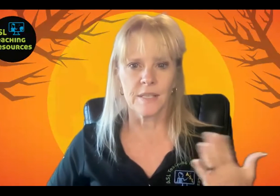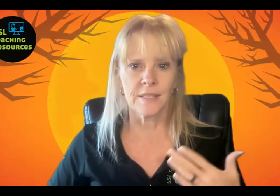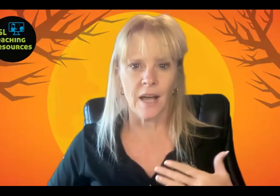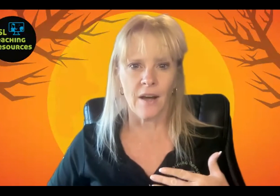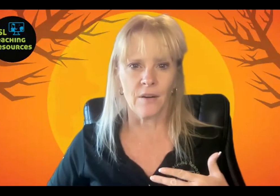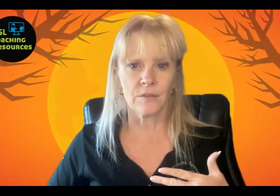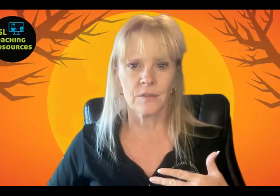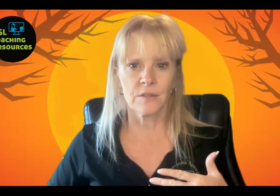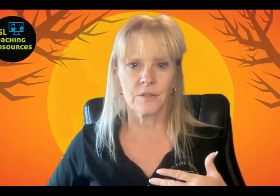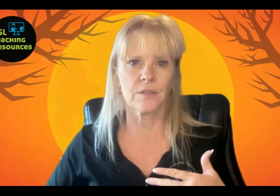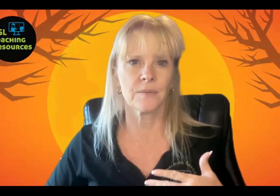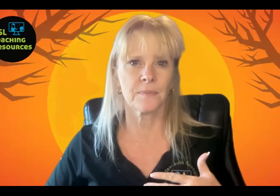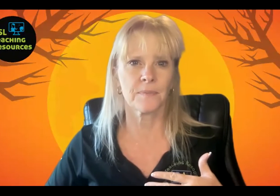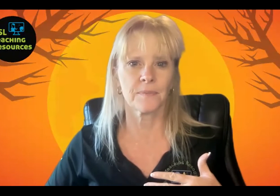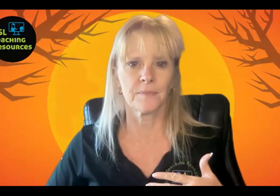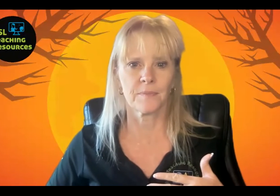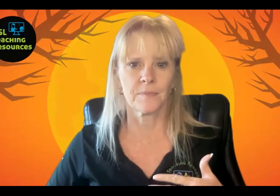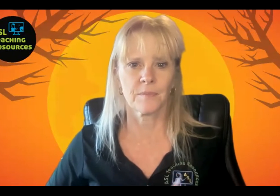close this out.